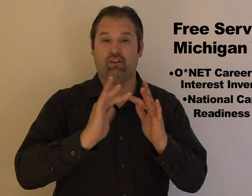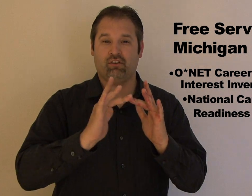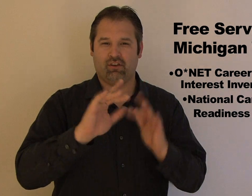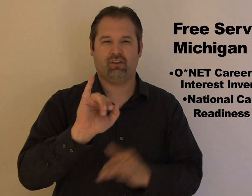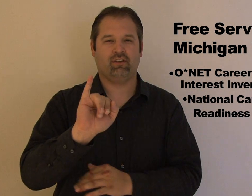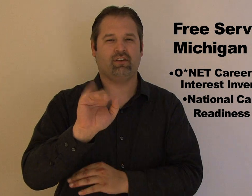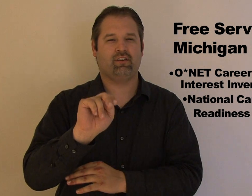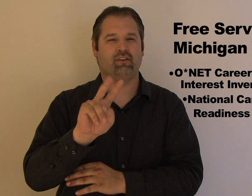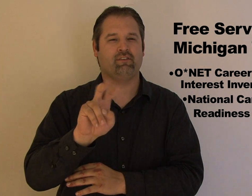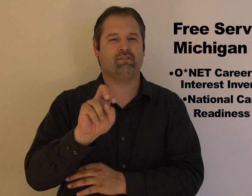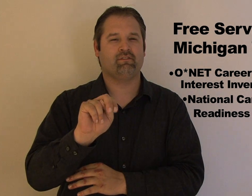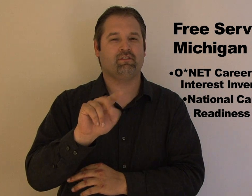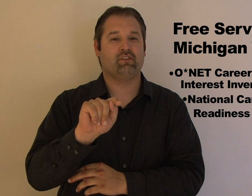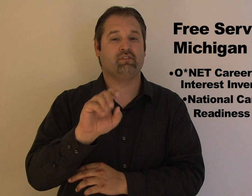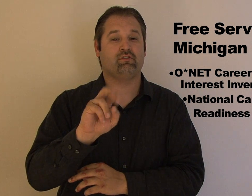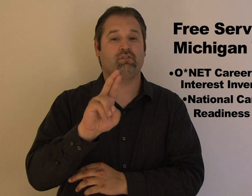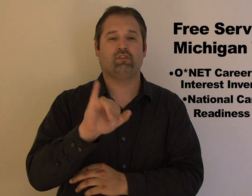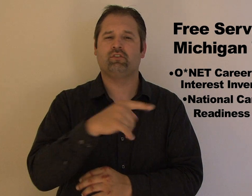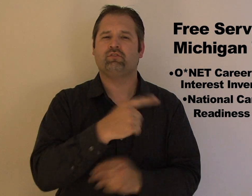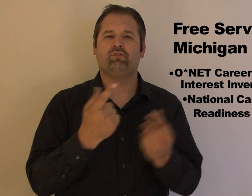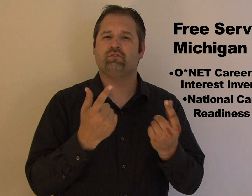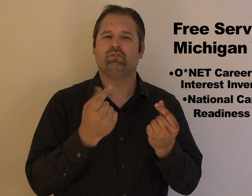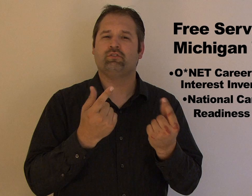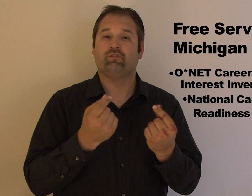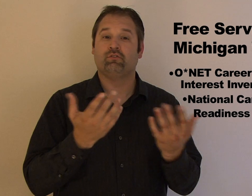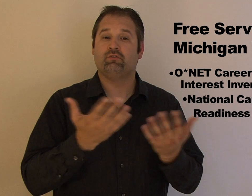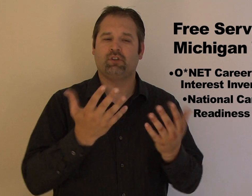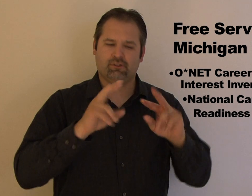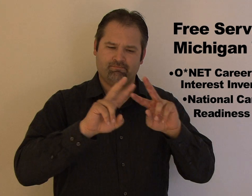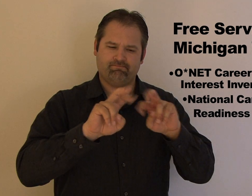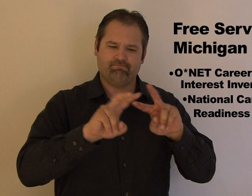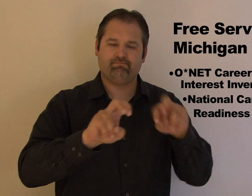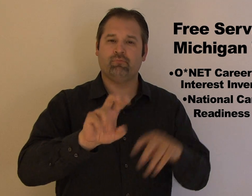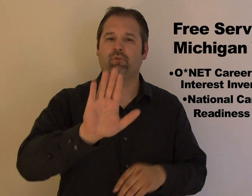The purpose of this inventory is to see how your interests can lead to a career.